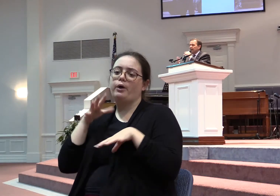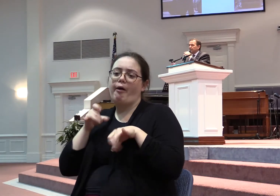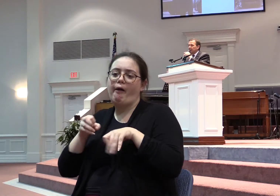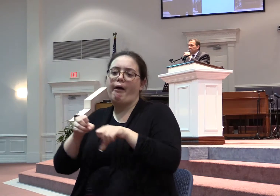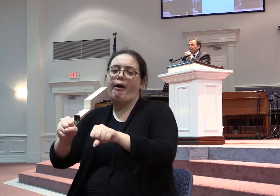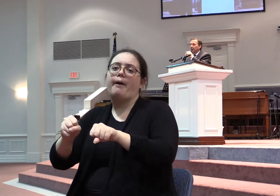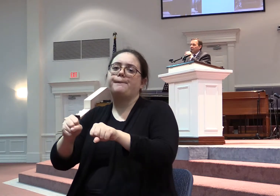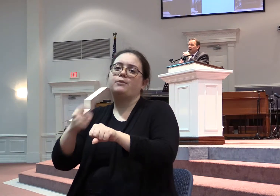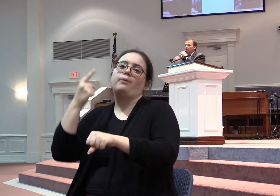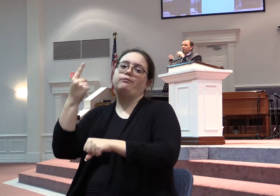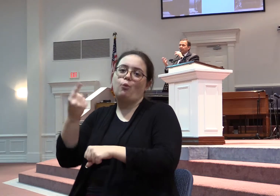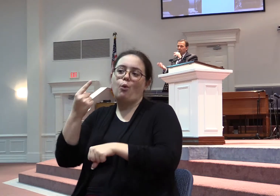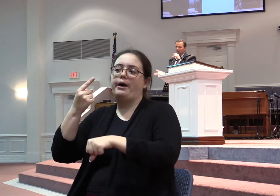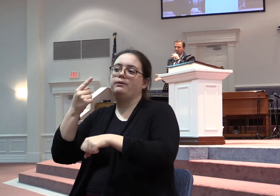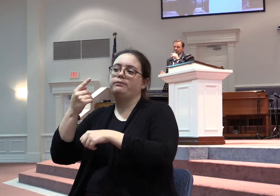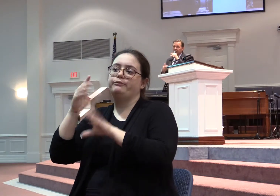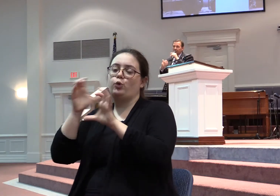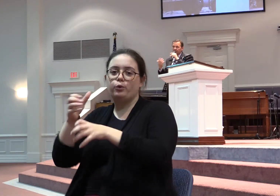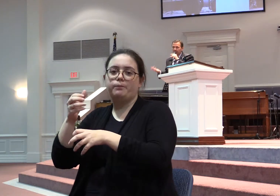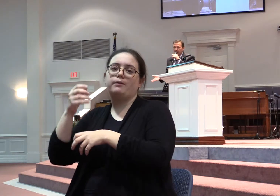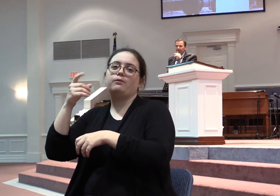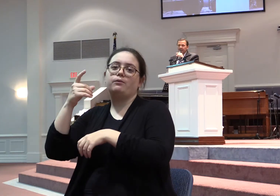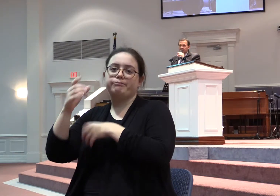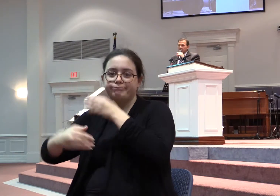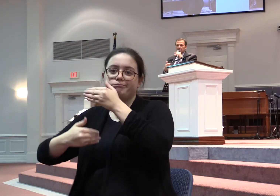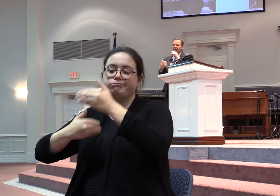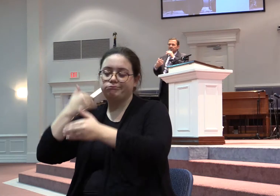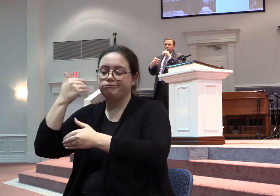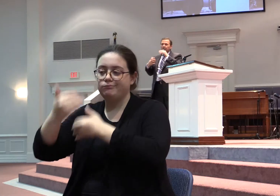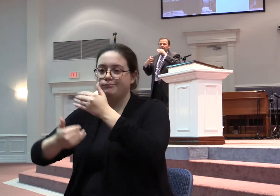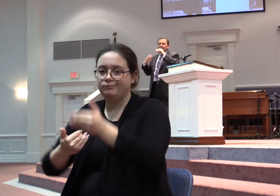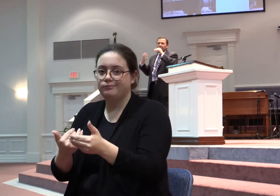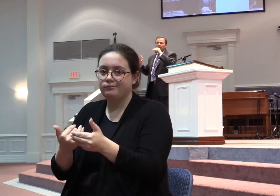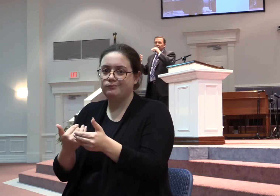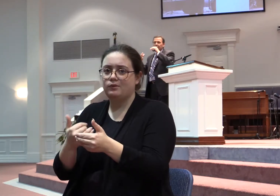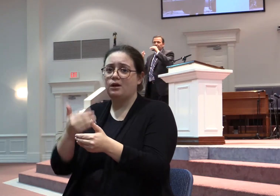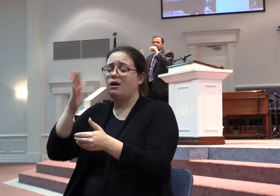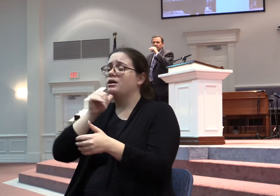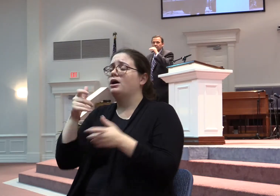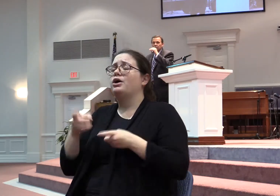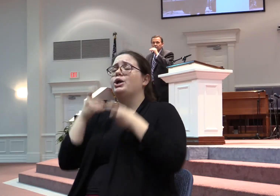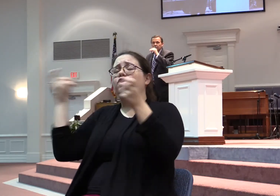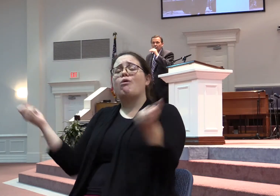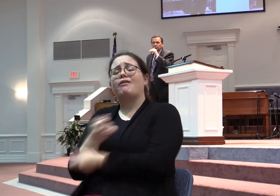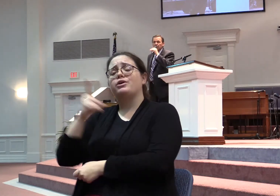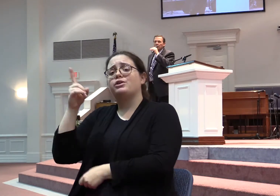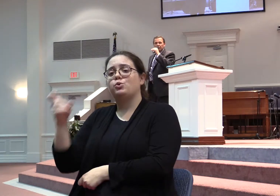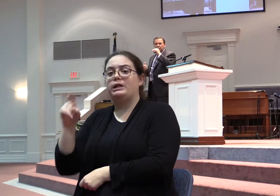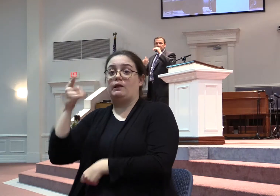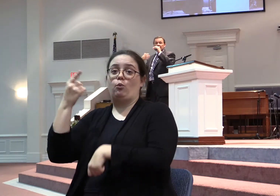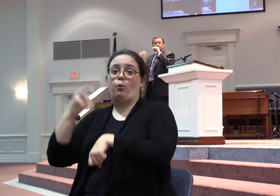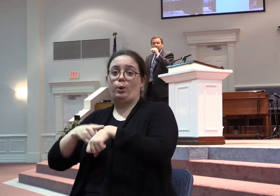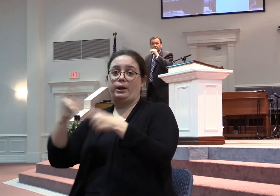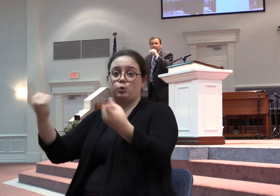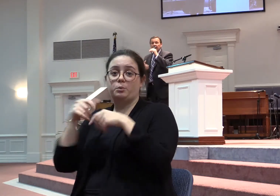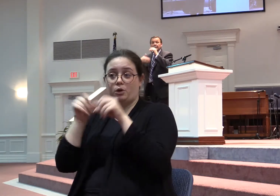great typology of how we're going to be victorious in living for God. It's not just, God's not going to give you everything you need the first time you come to an altar. But if you